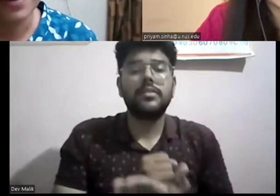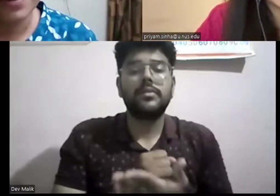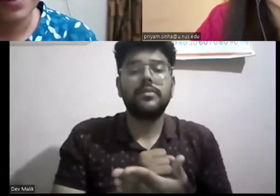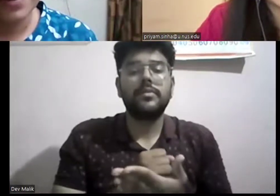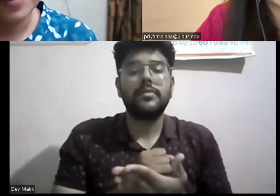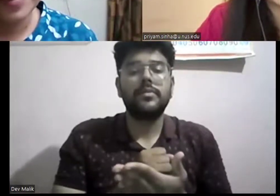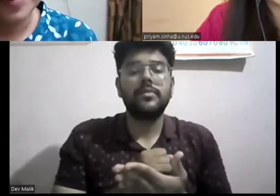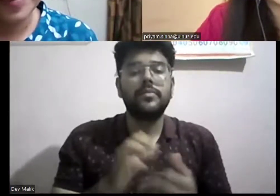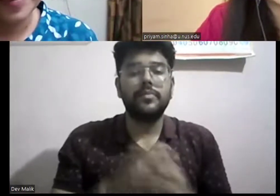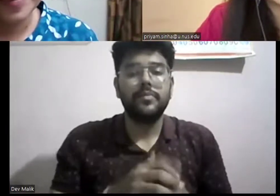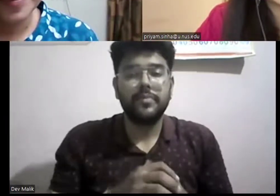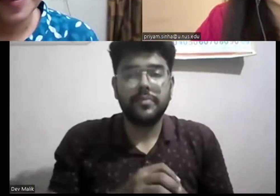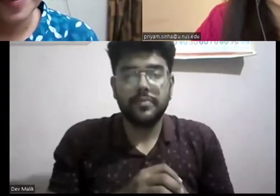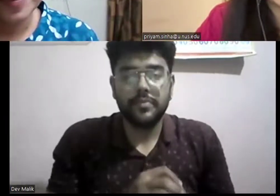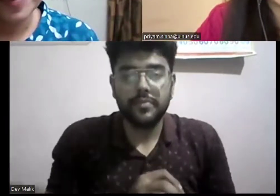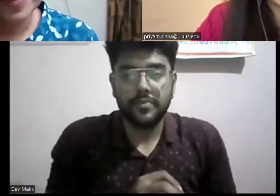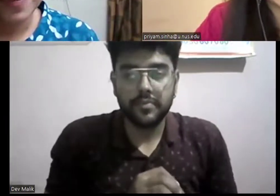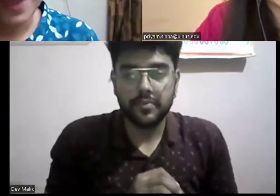making.